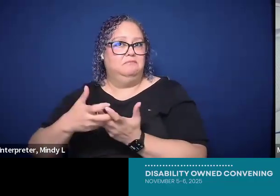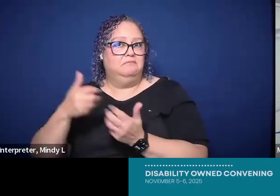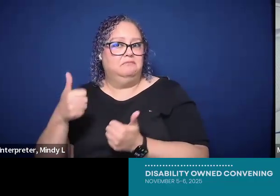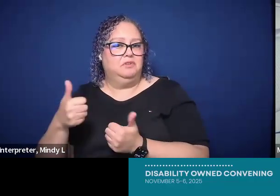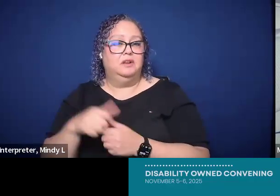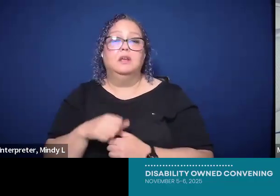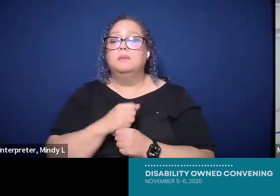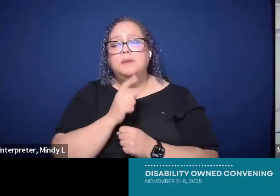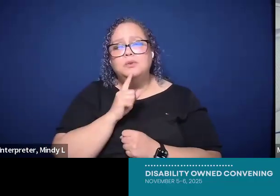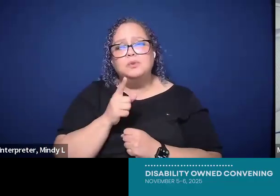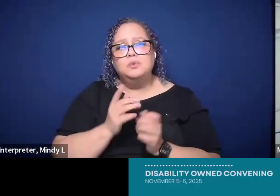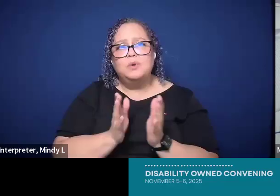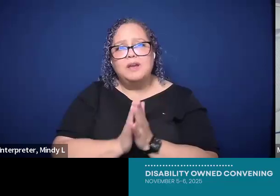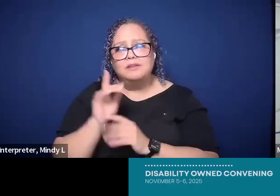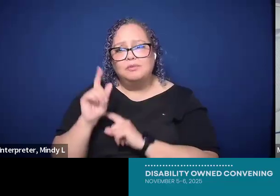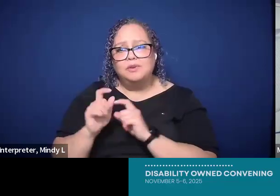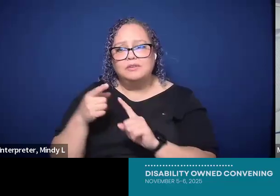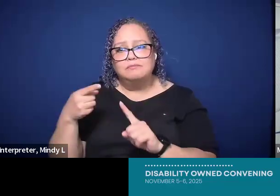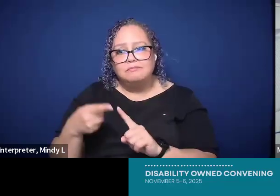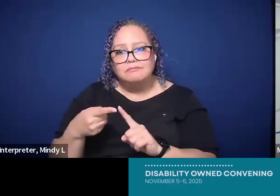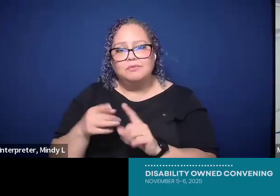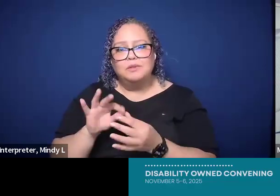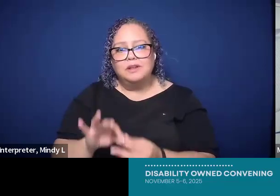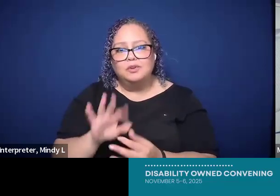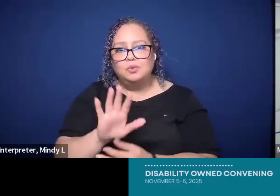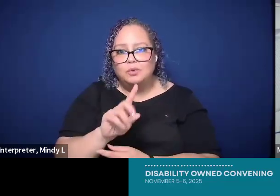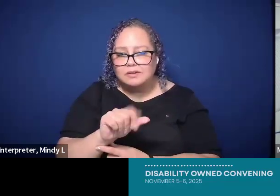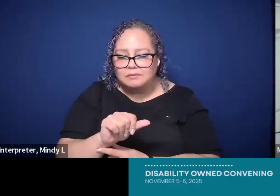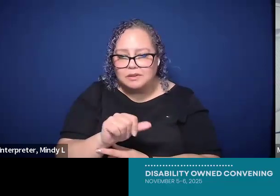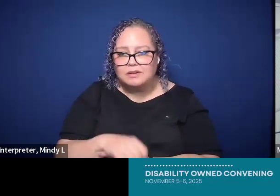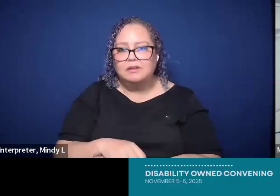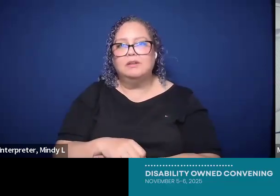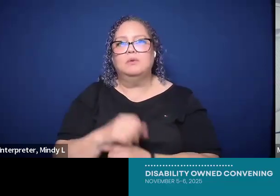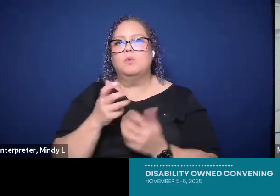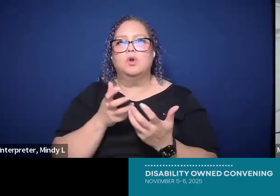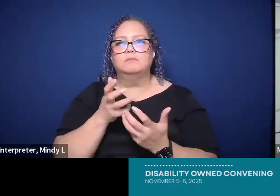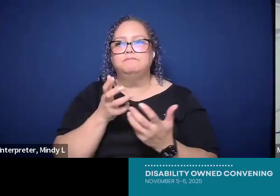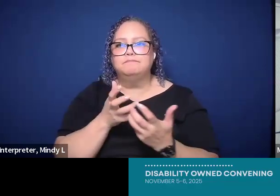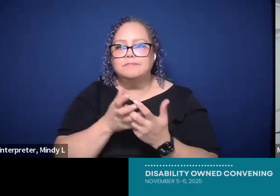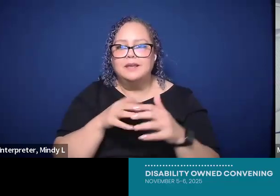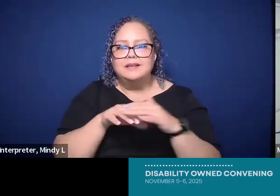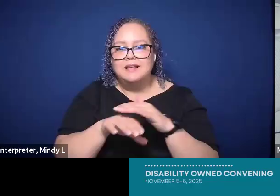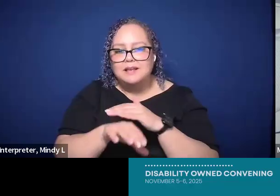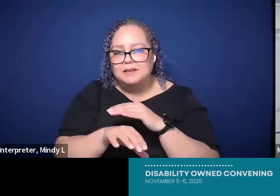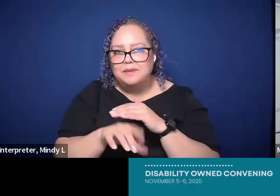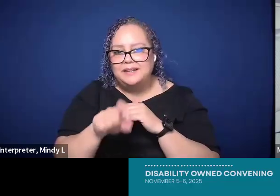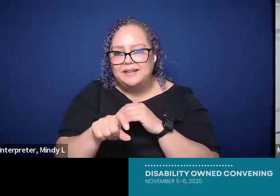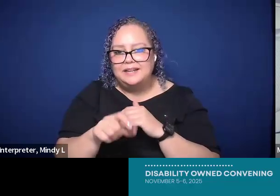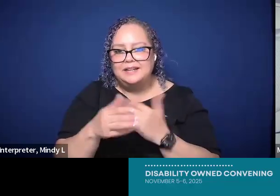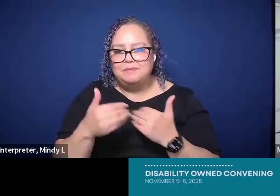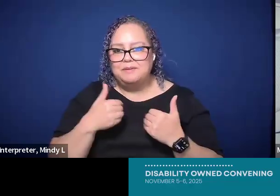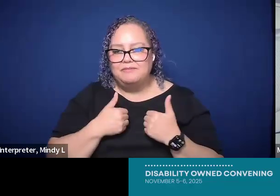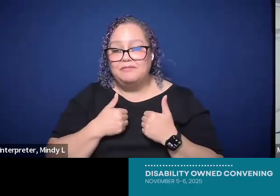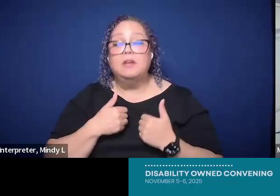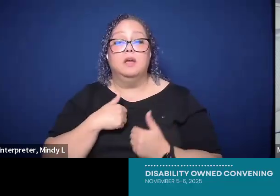asking questions specifically regarding your disability or any accessibility needs that you have. I